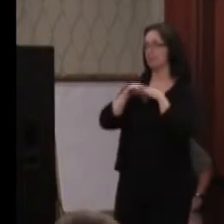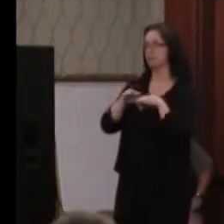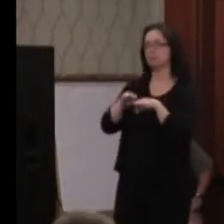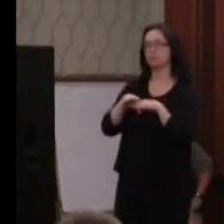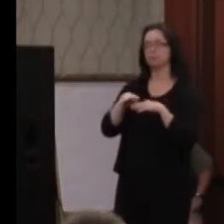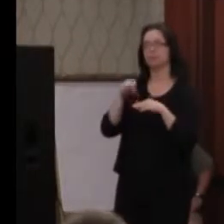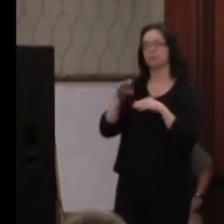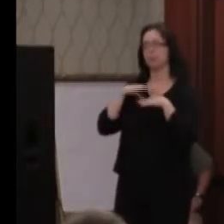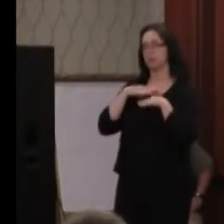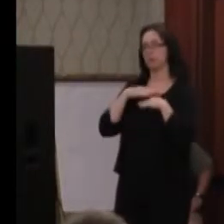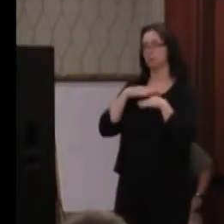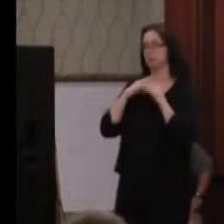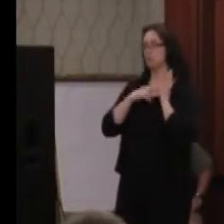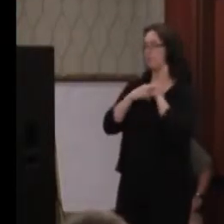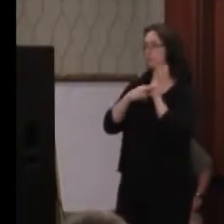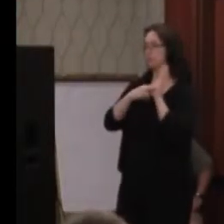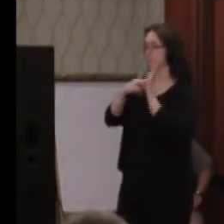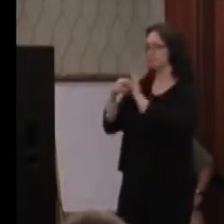represented.